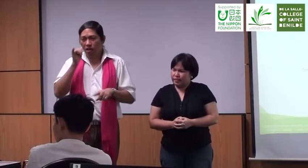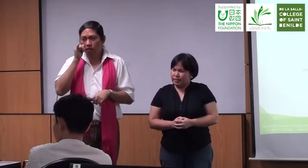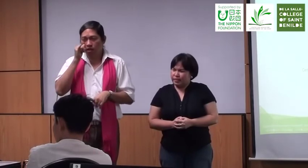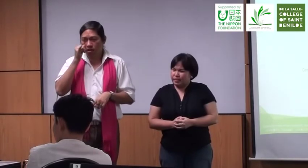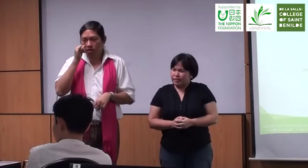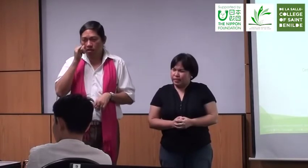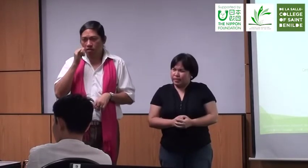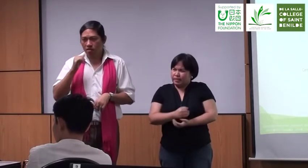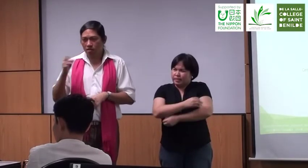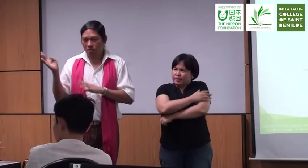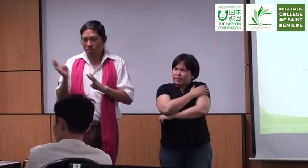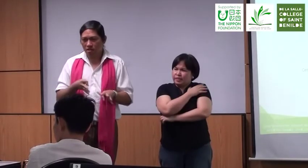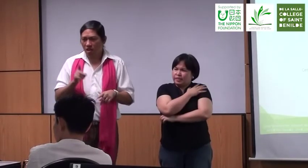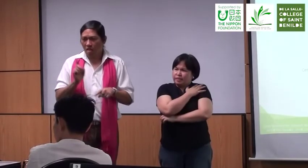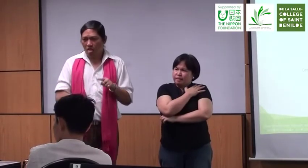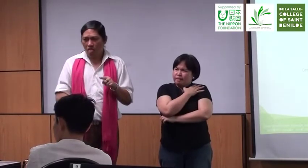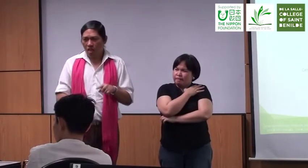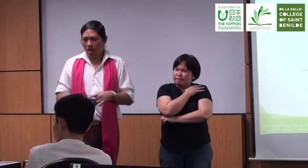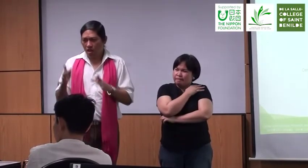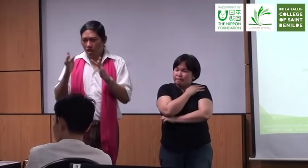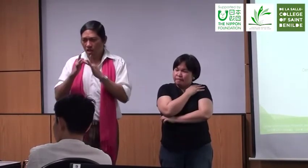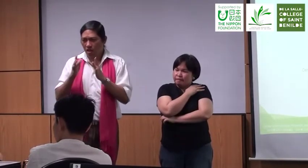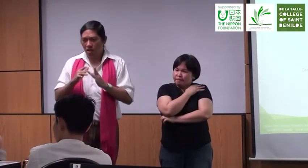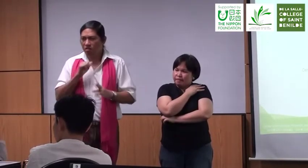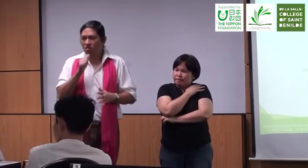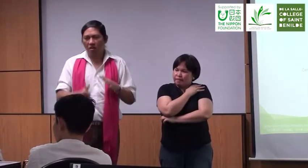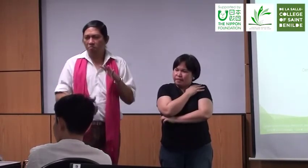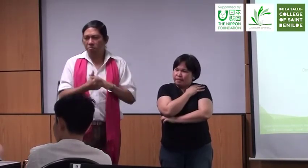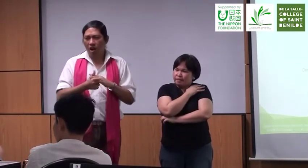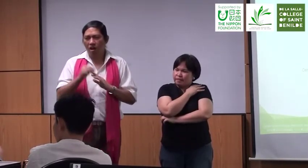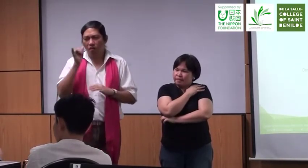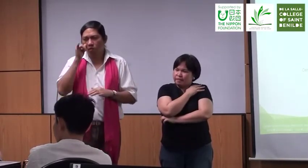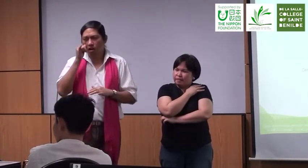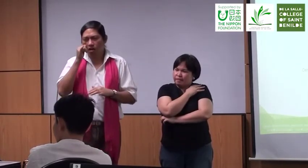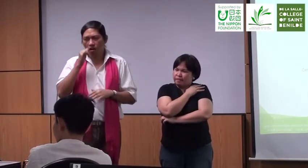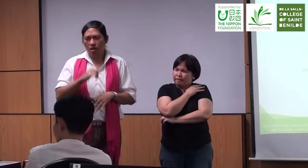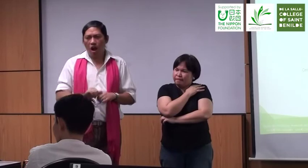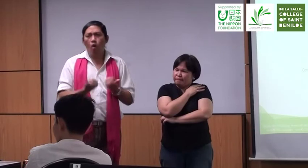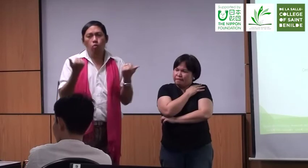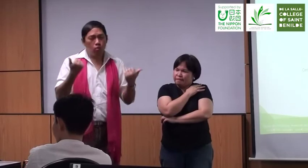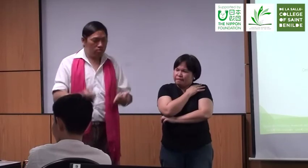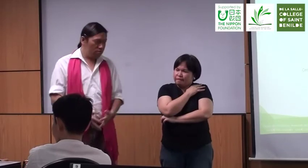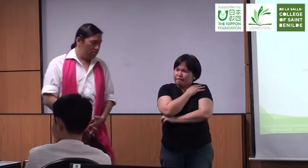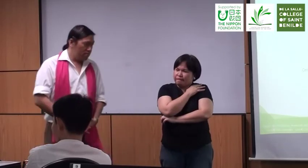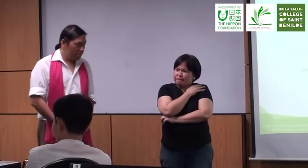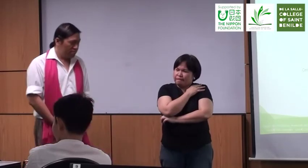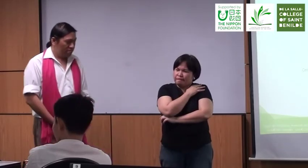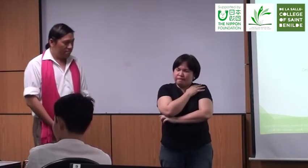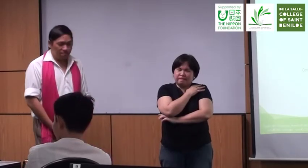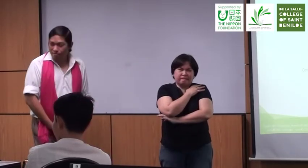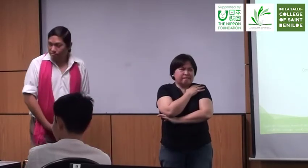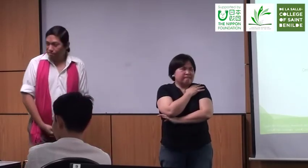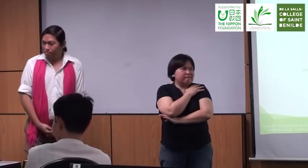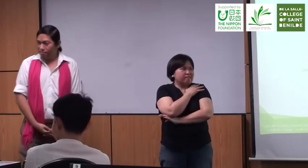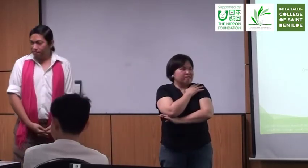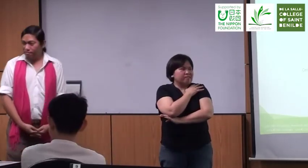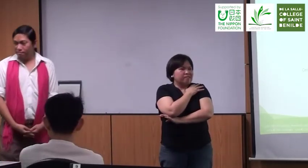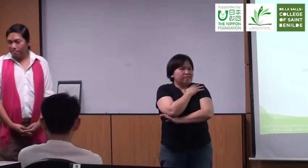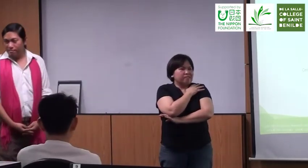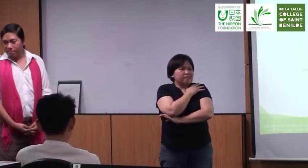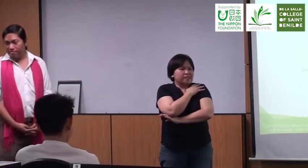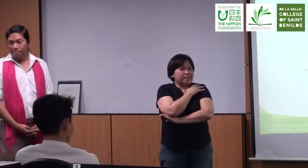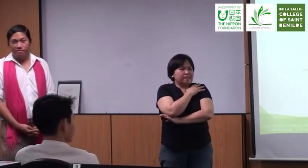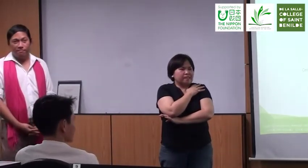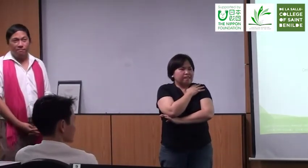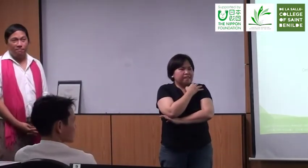Even without internet connection, you can still download them and access it. But how about videos? I don't think that you would be able to